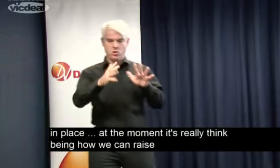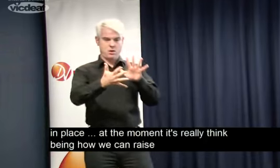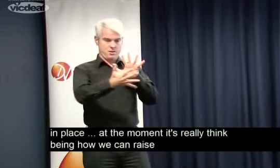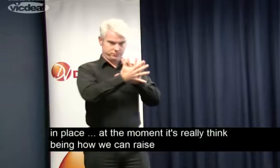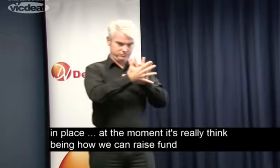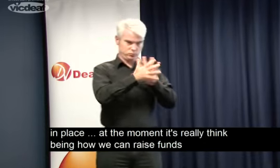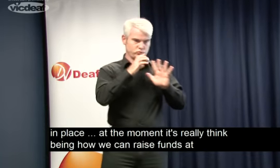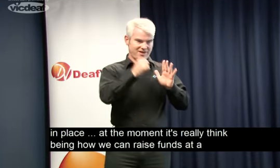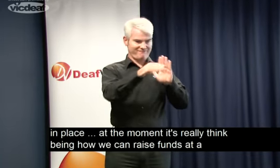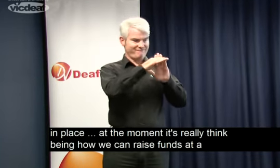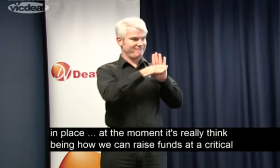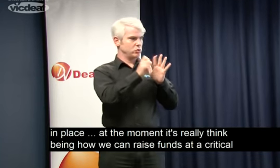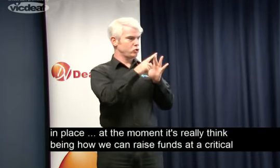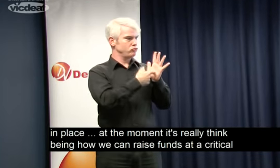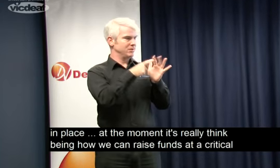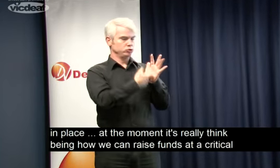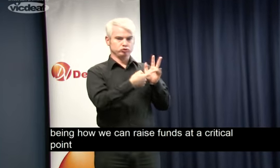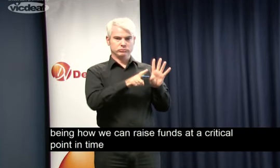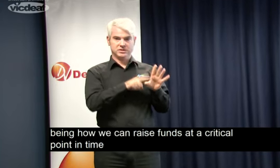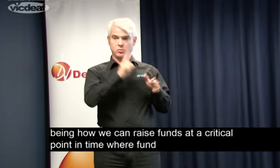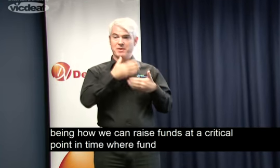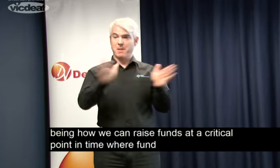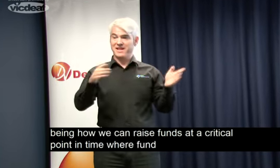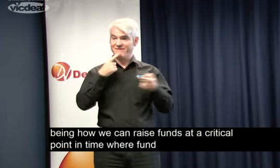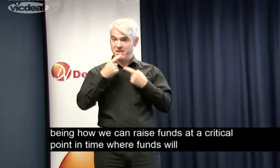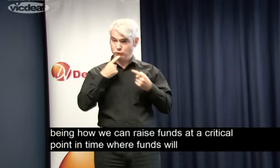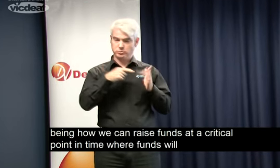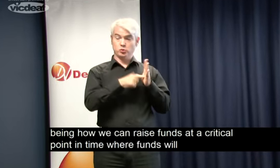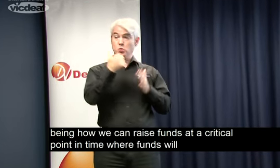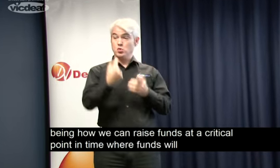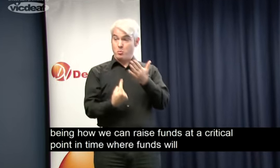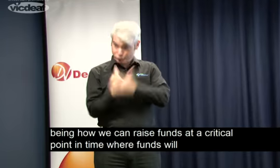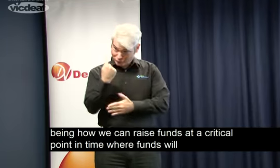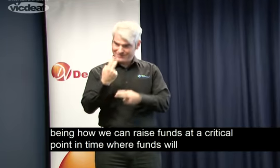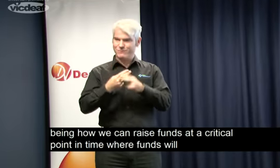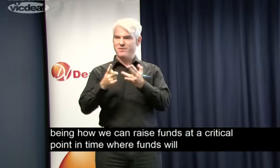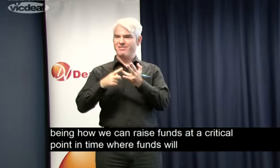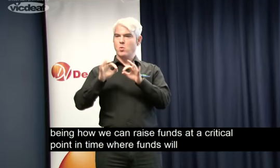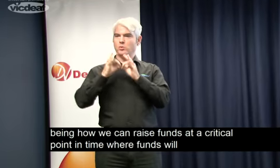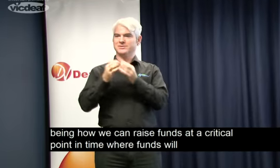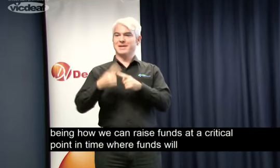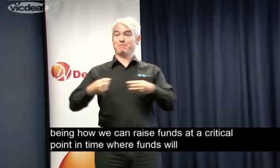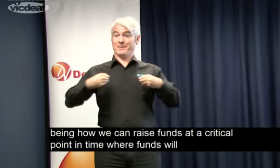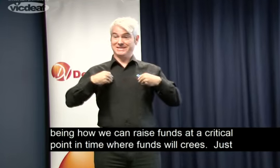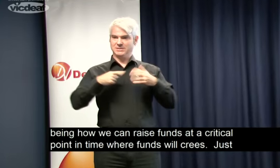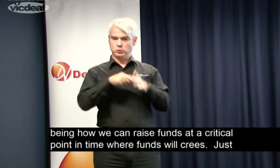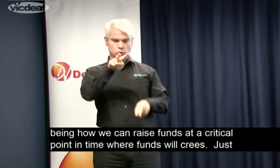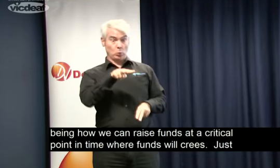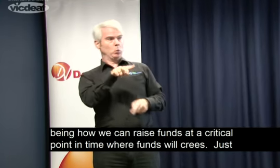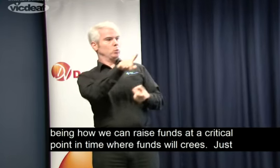cease. Just in relation to the registry on the sign language symbol, that'll be a